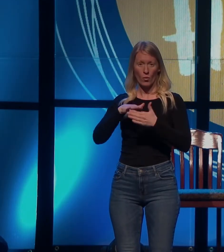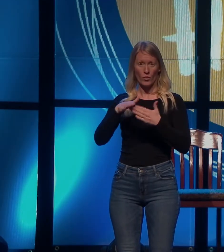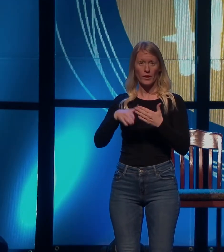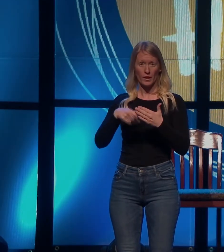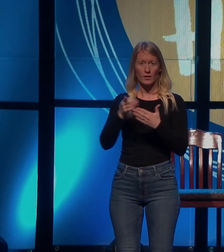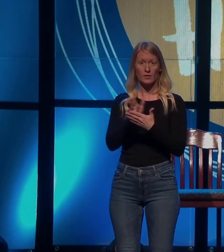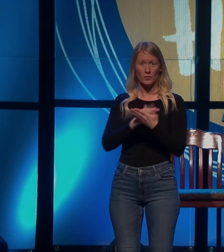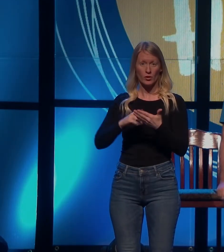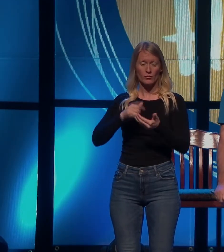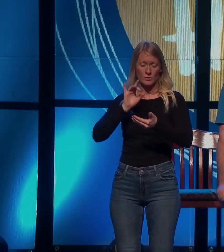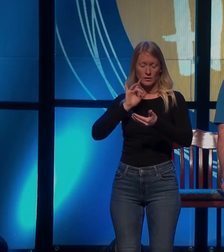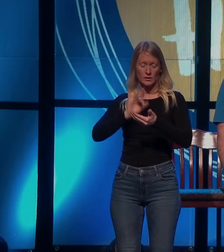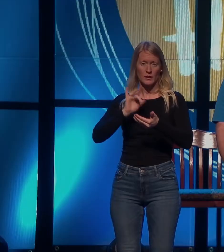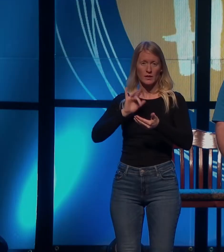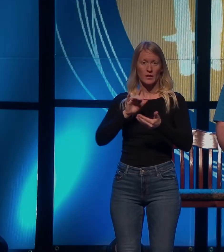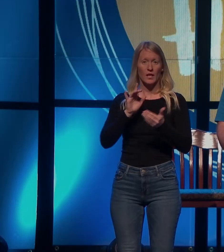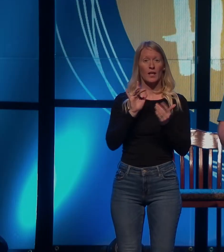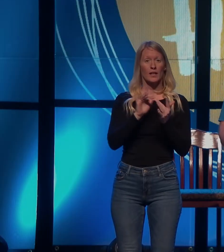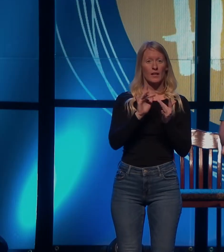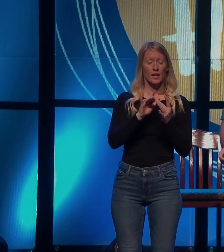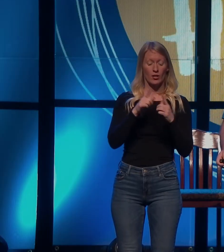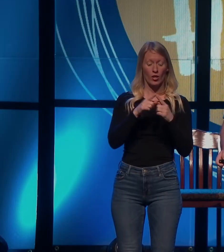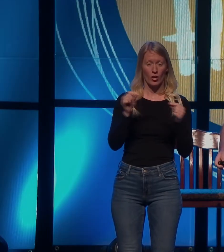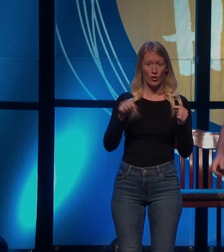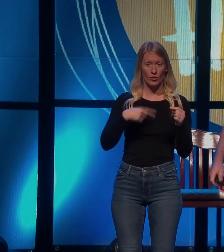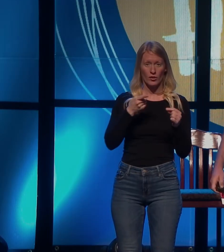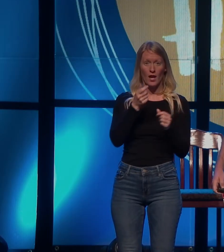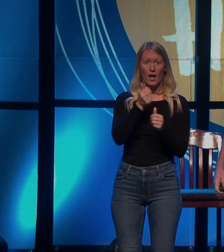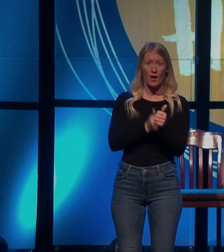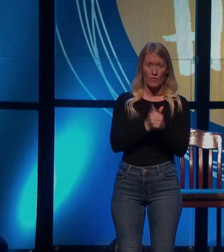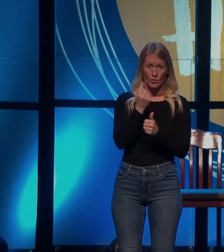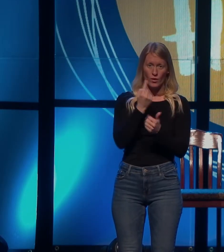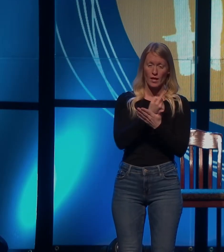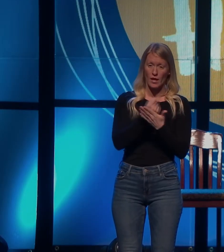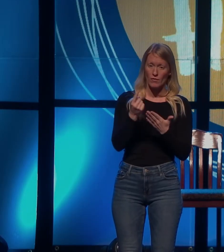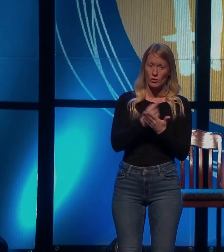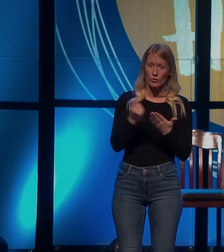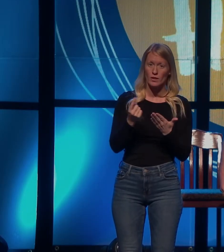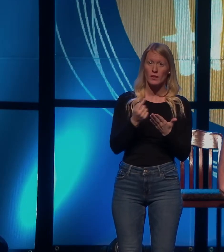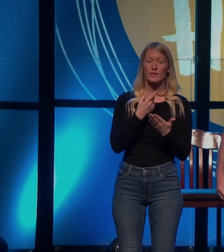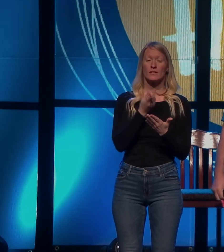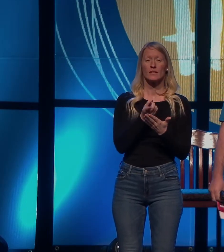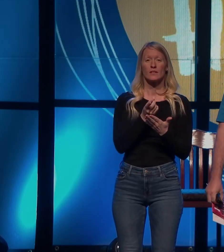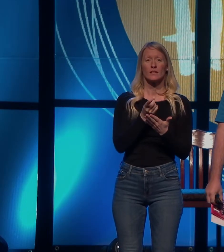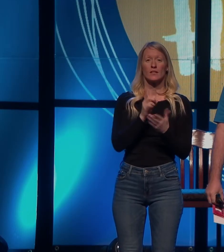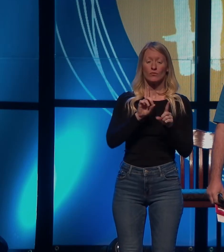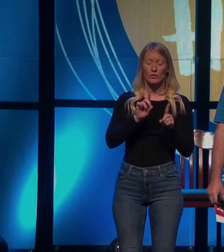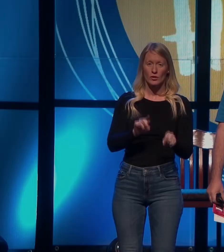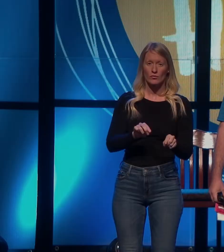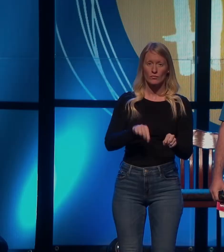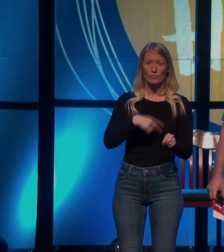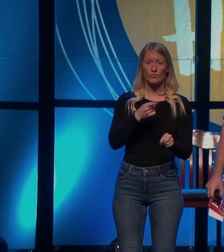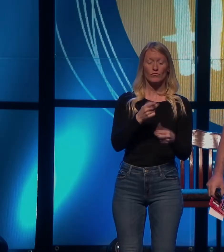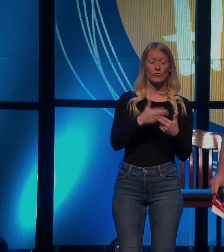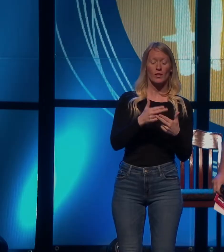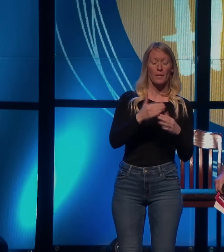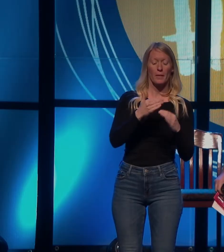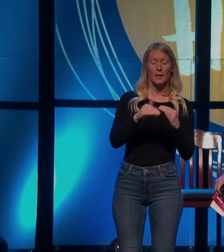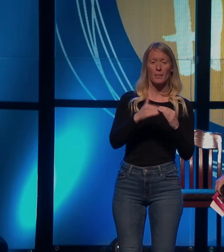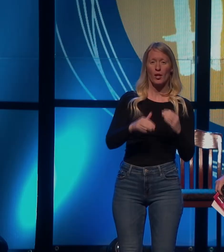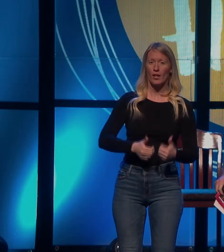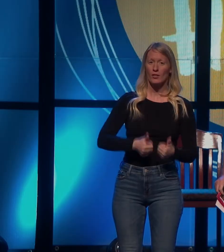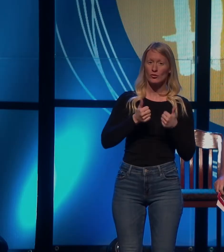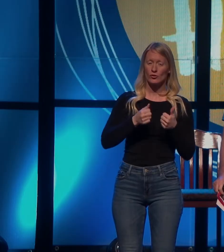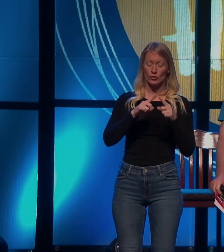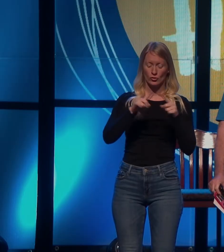the Connect card is for everyone to fill out every single week. So if you're a regular attender, just put your name on and email address and